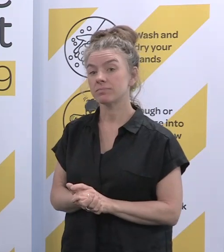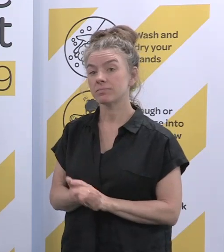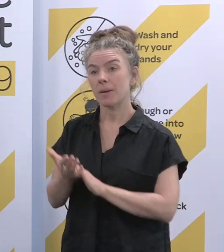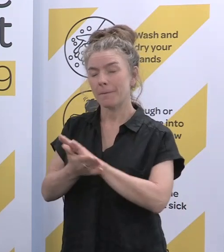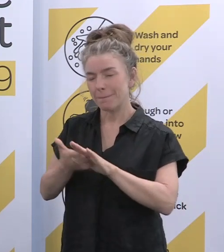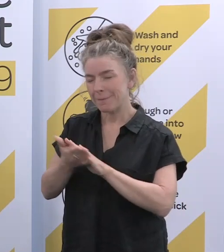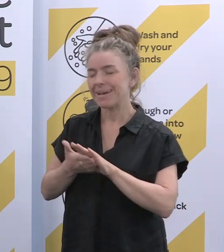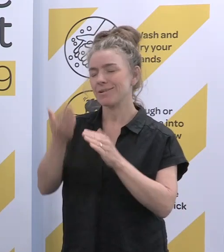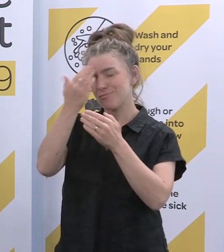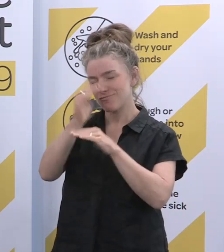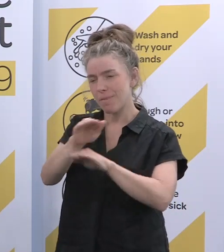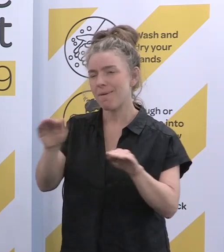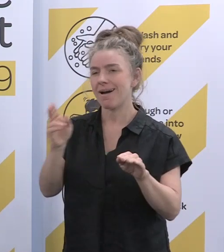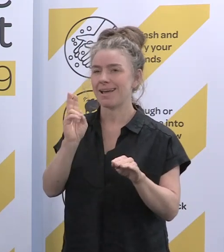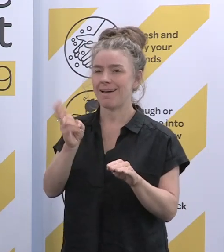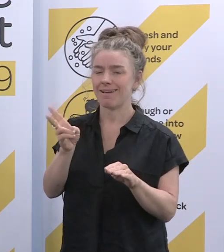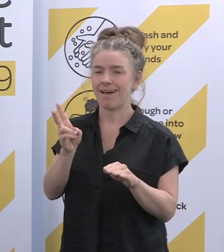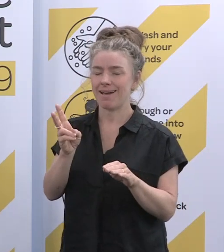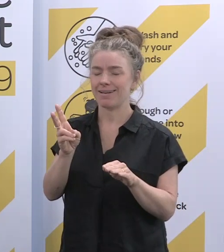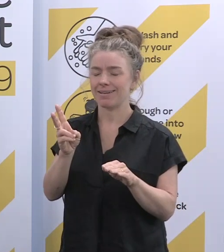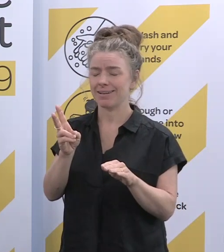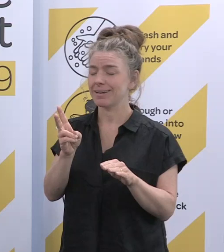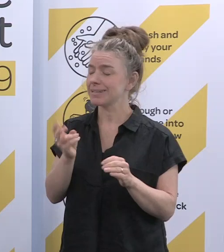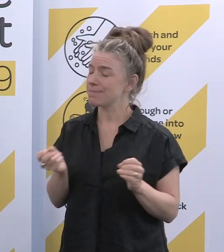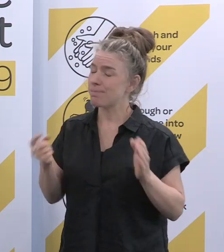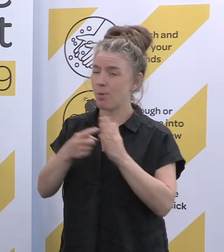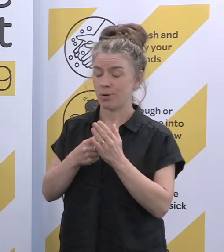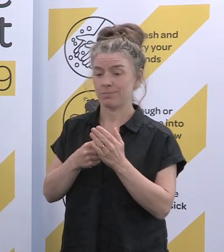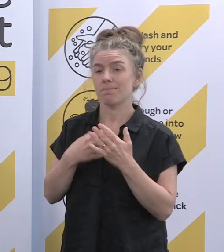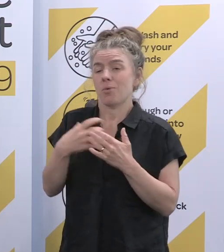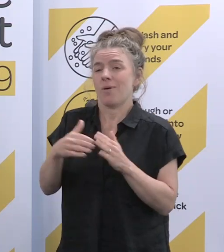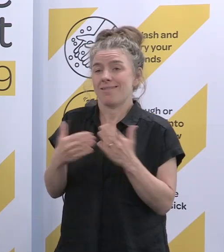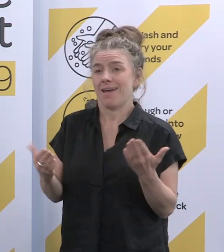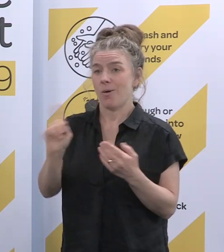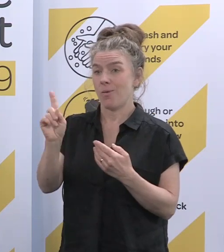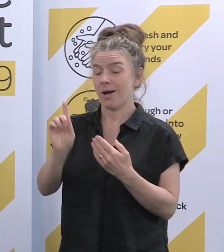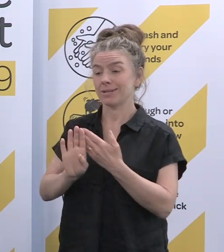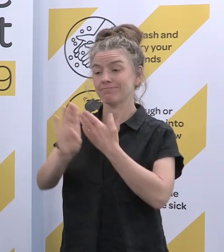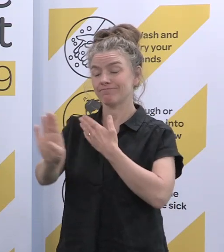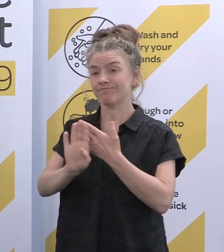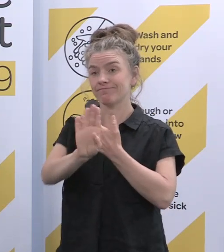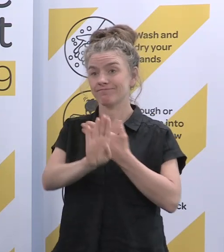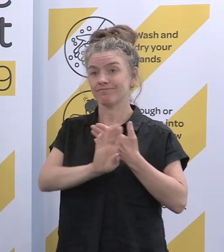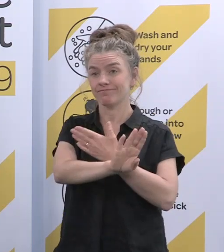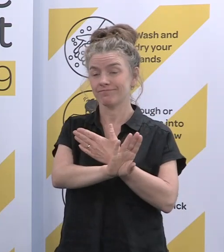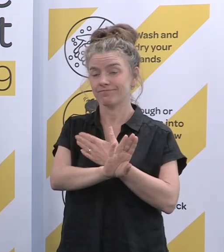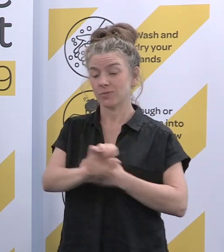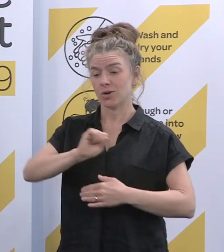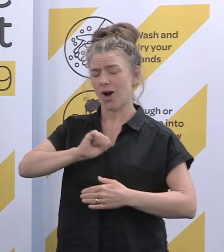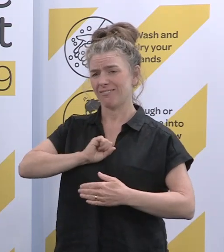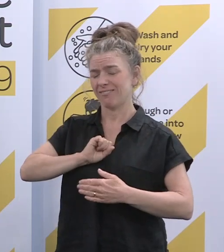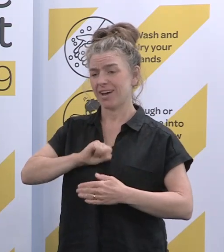been reiterating now for some weeks even more important. Physical distancing, cough and sneeze